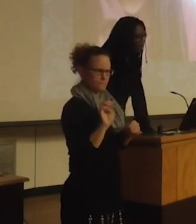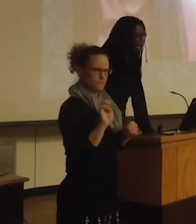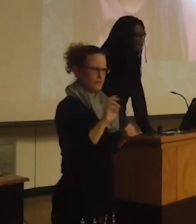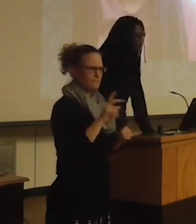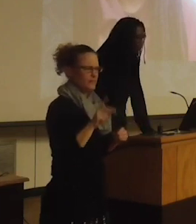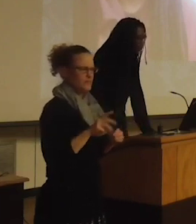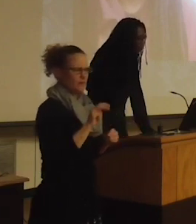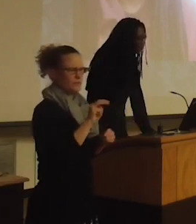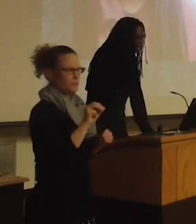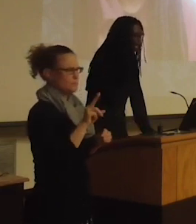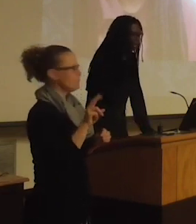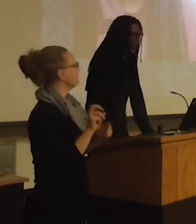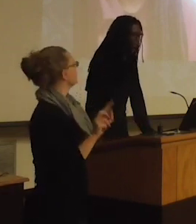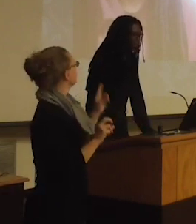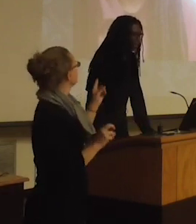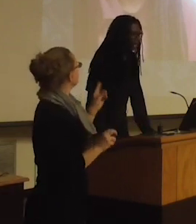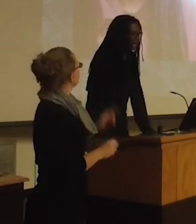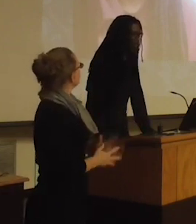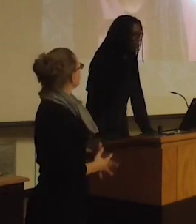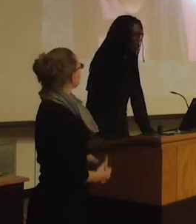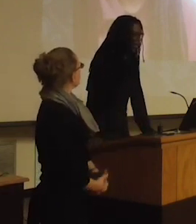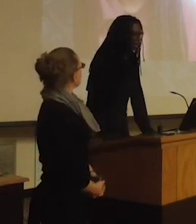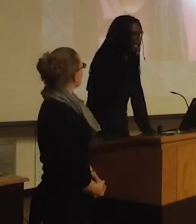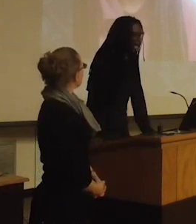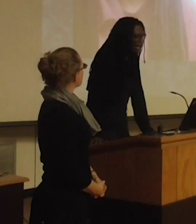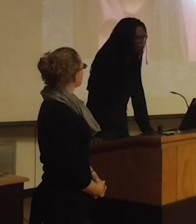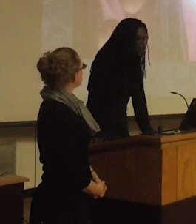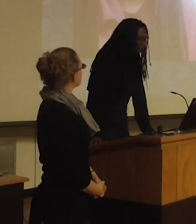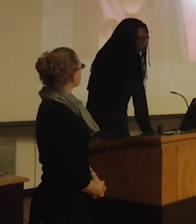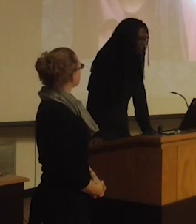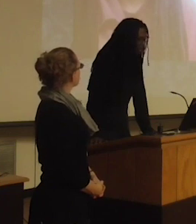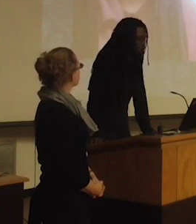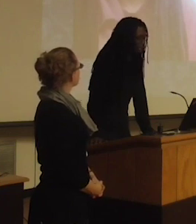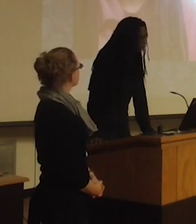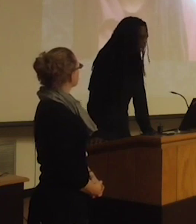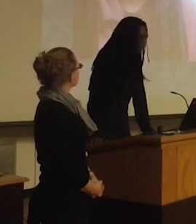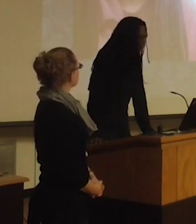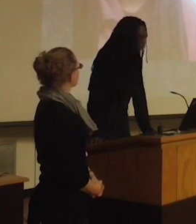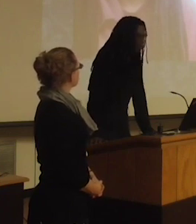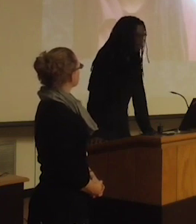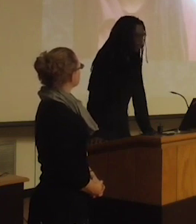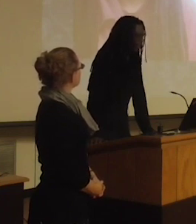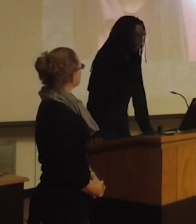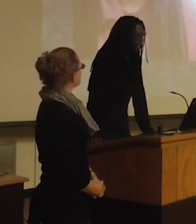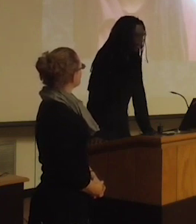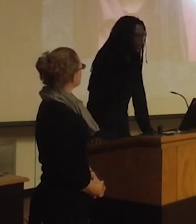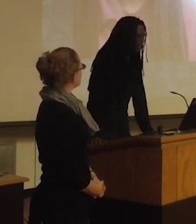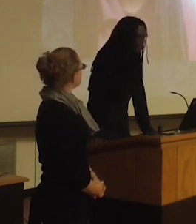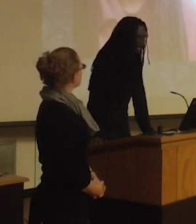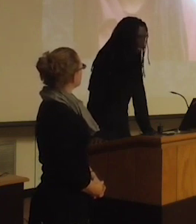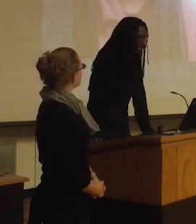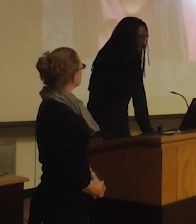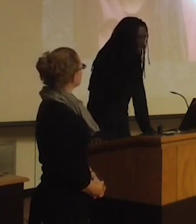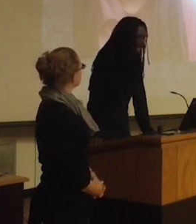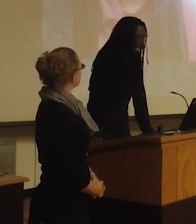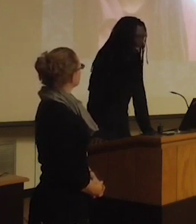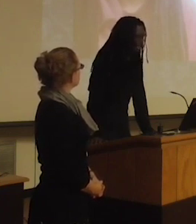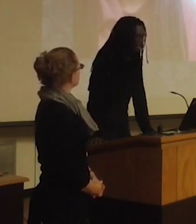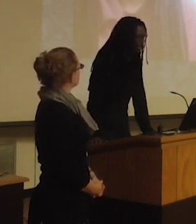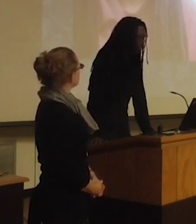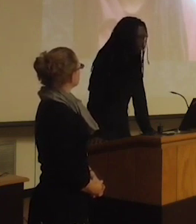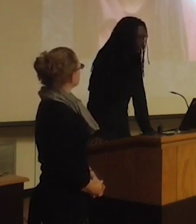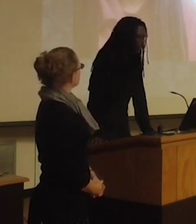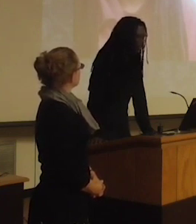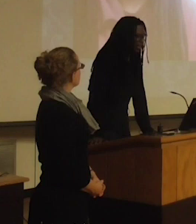"We demonstrated against puppy mills, zoos, circuses, any form of enslavement of animals. We demonstrated against Three Mile Island